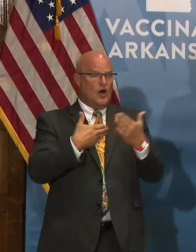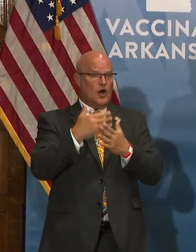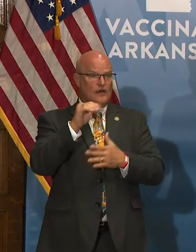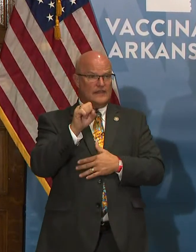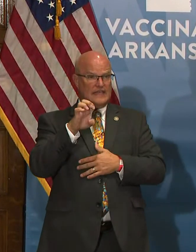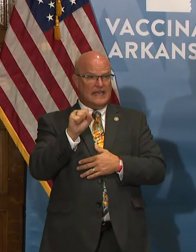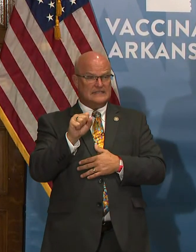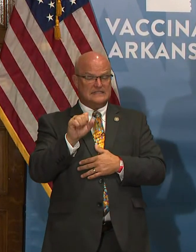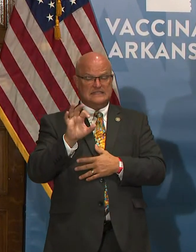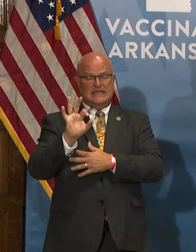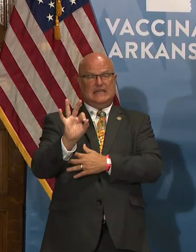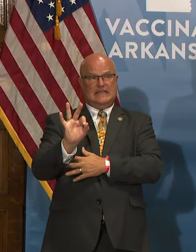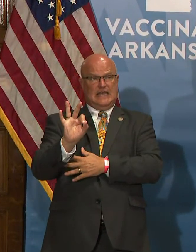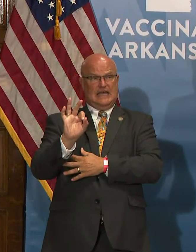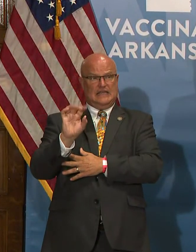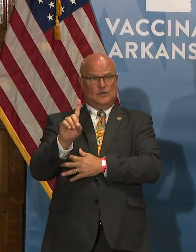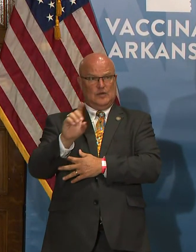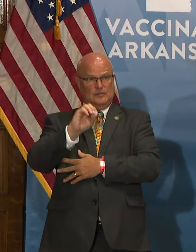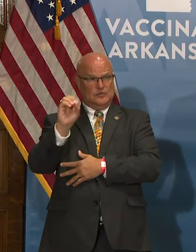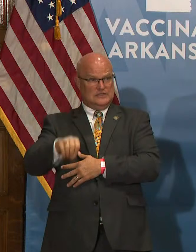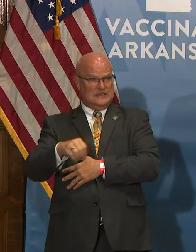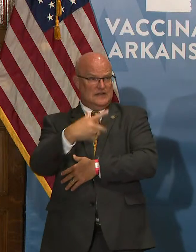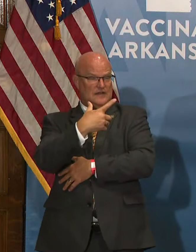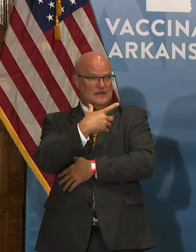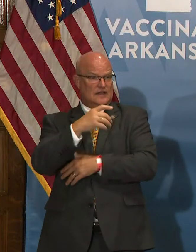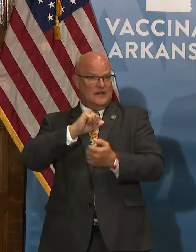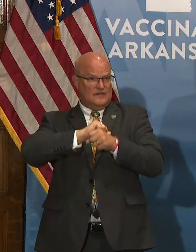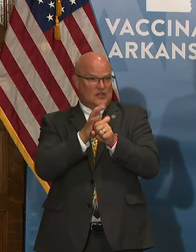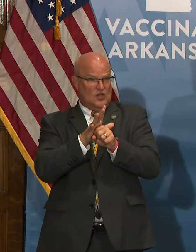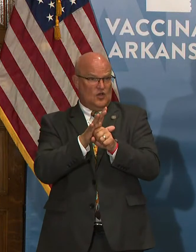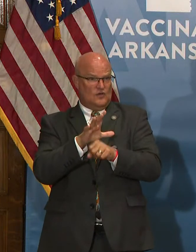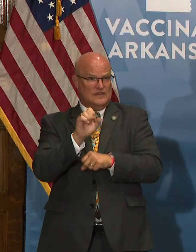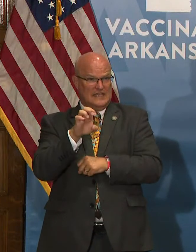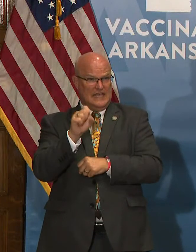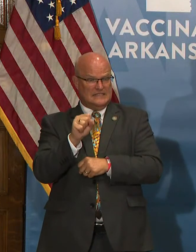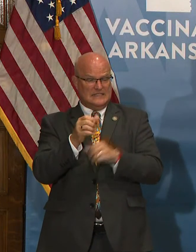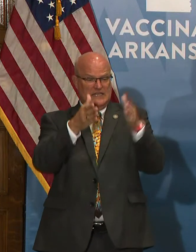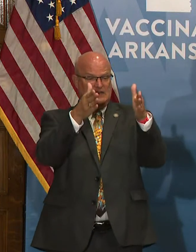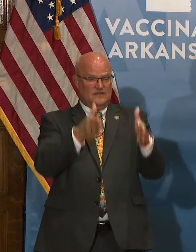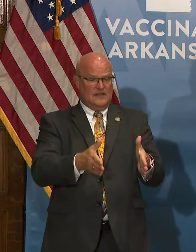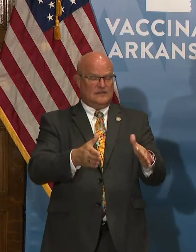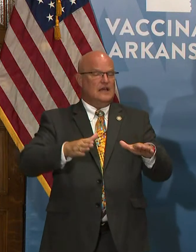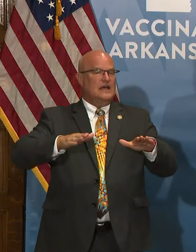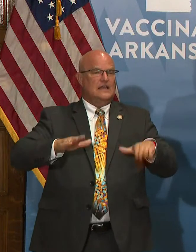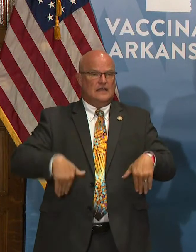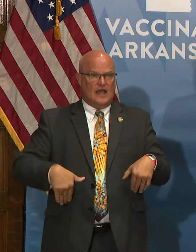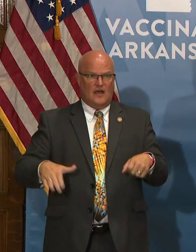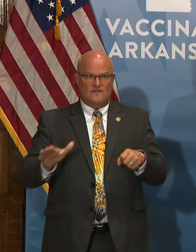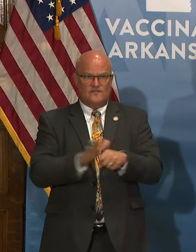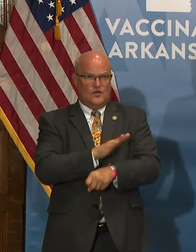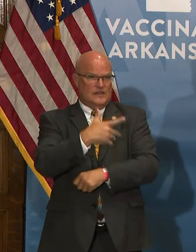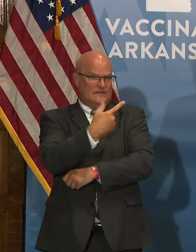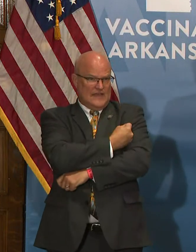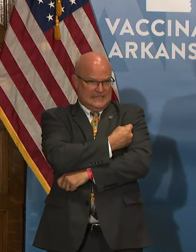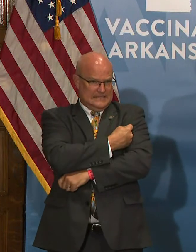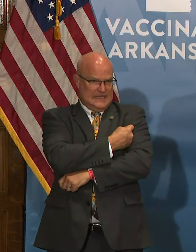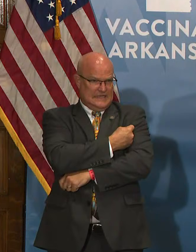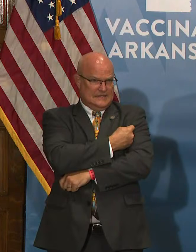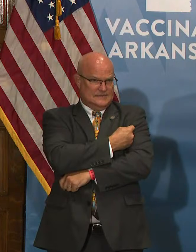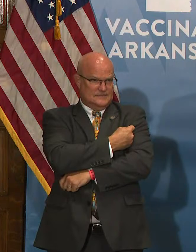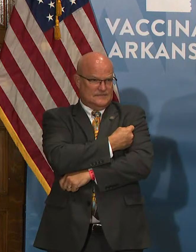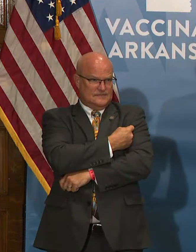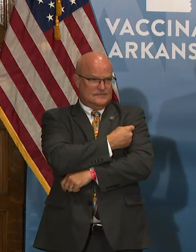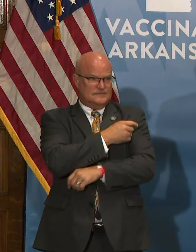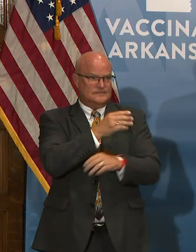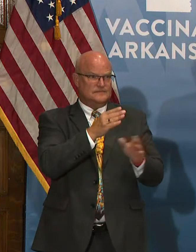cases, 91% of COVID cases were in individuals that were not fully vaccinated. If you